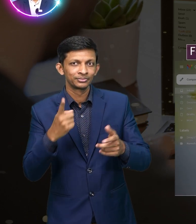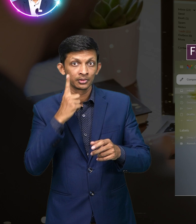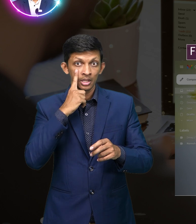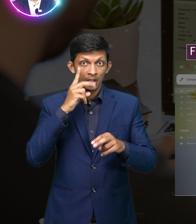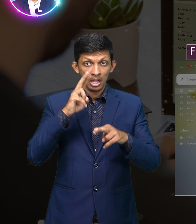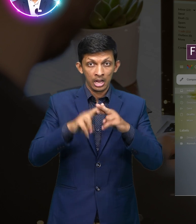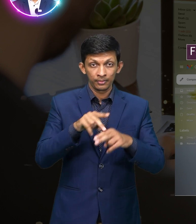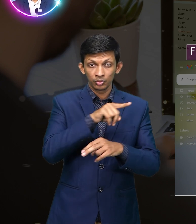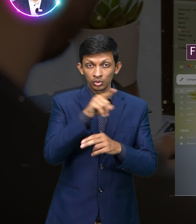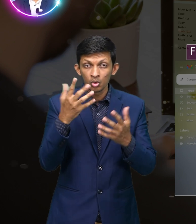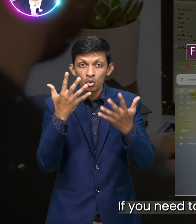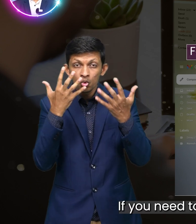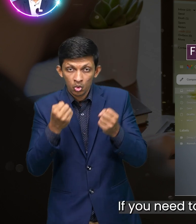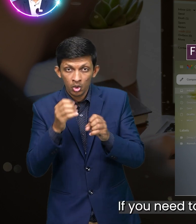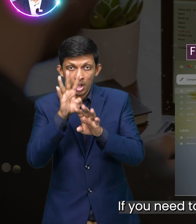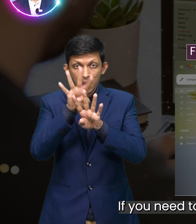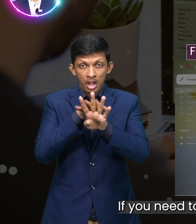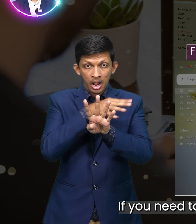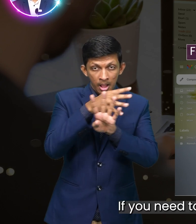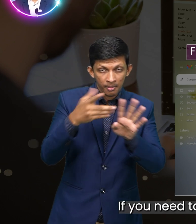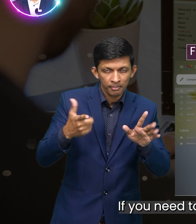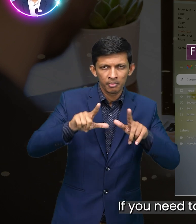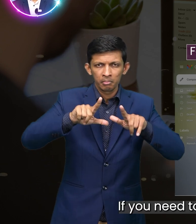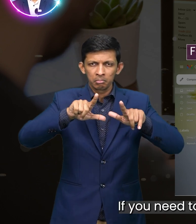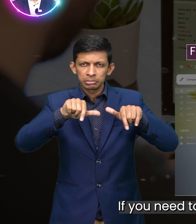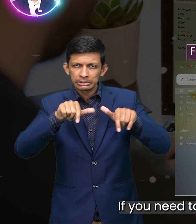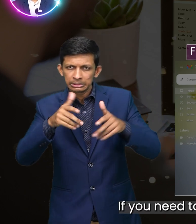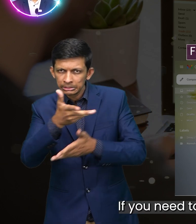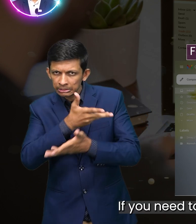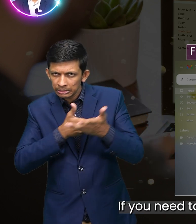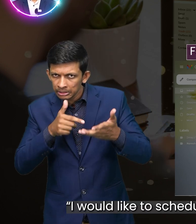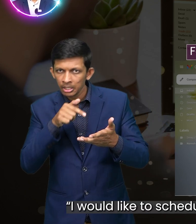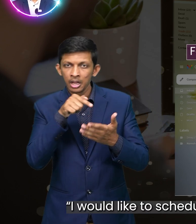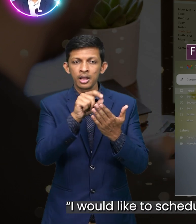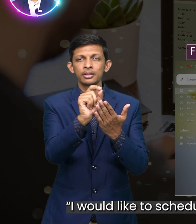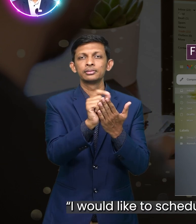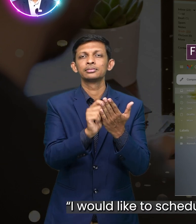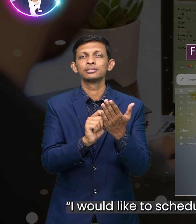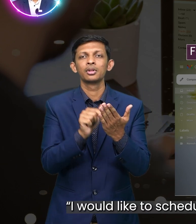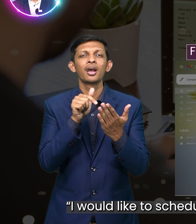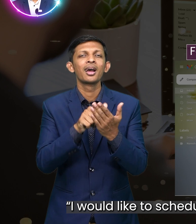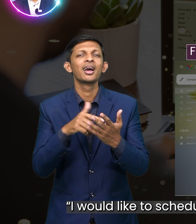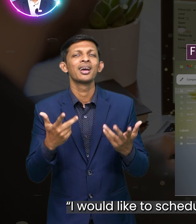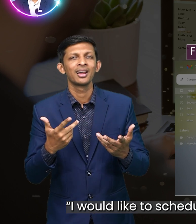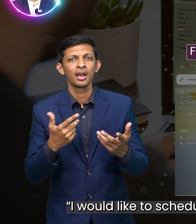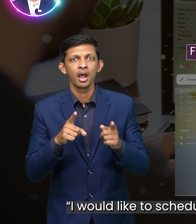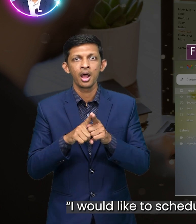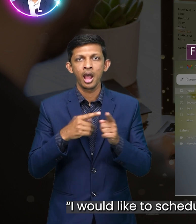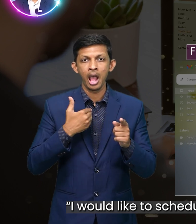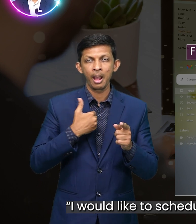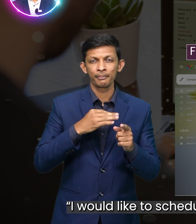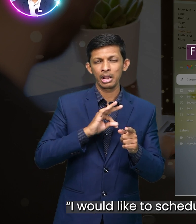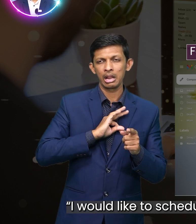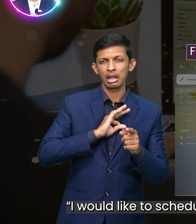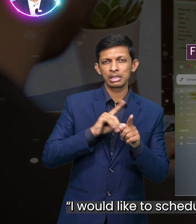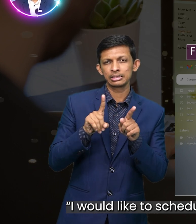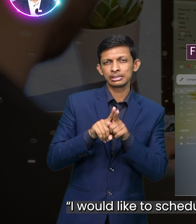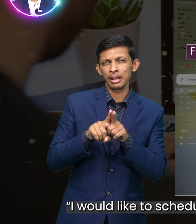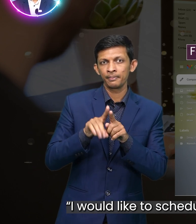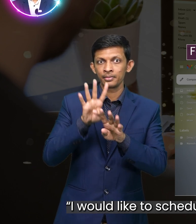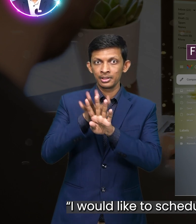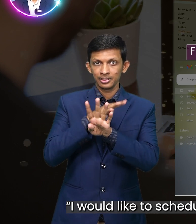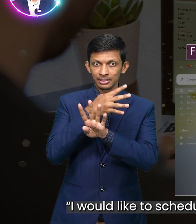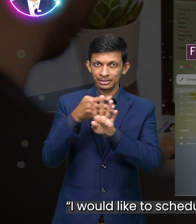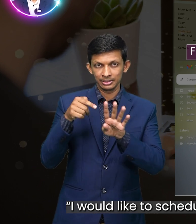Example: if you need to schedule a meeting, write, I would like to schedule a meeting to discuss my